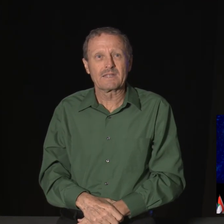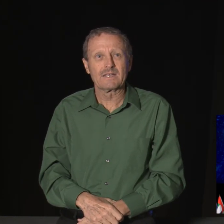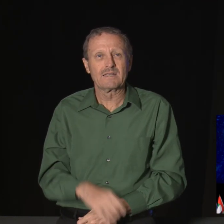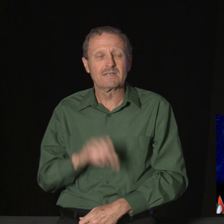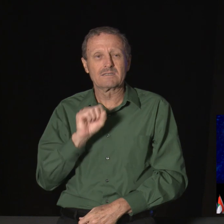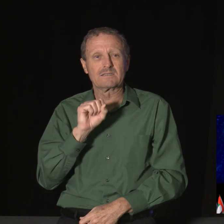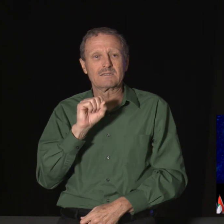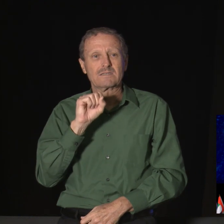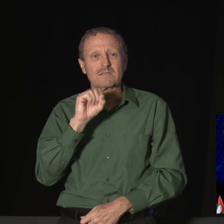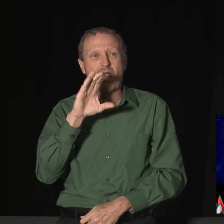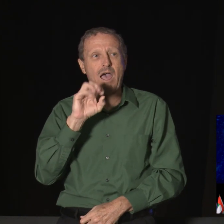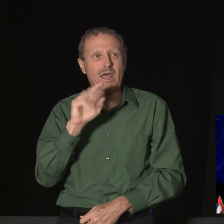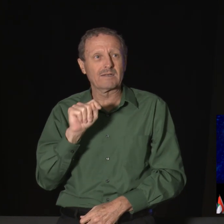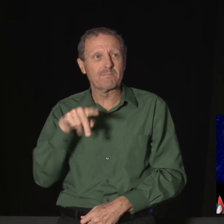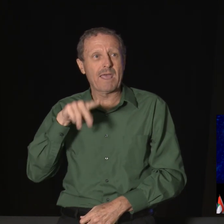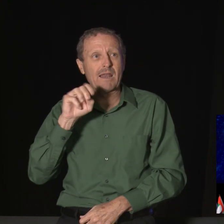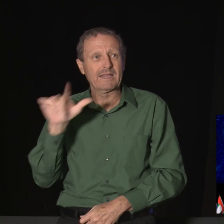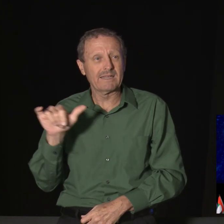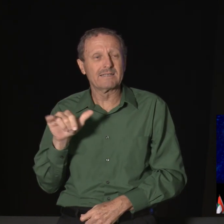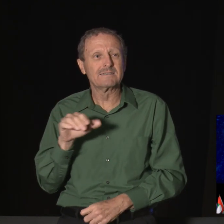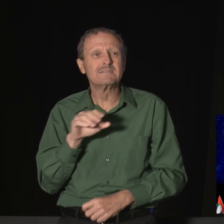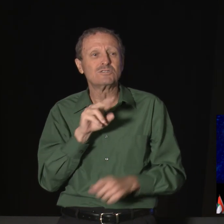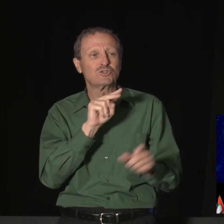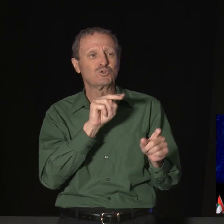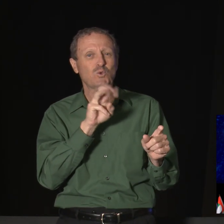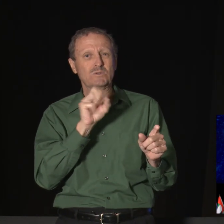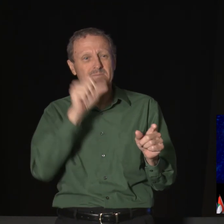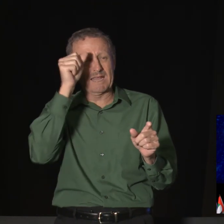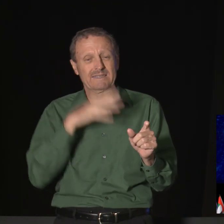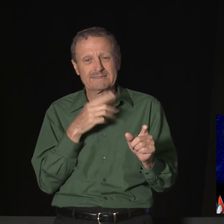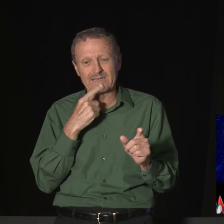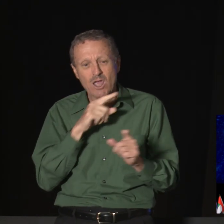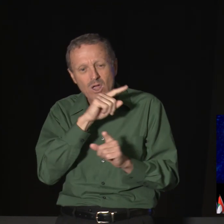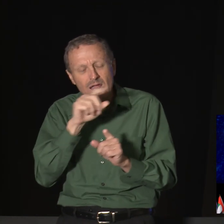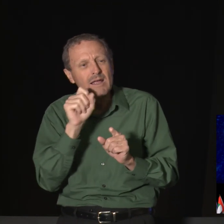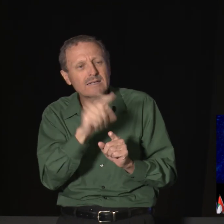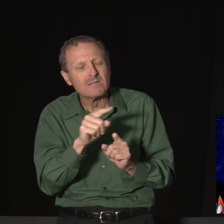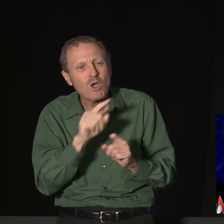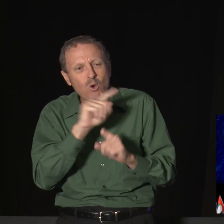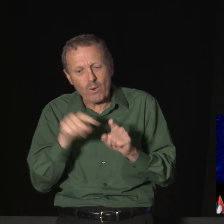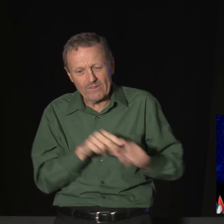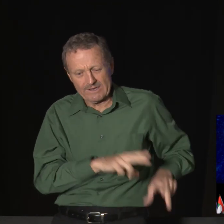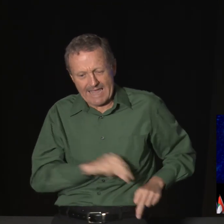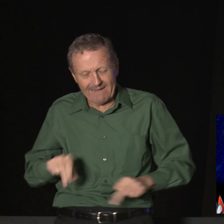Scott Pelley, the news anchor, asked her, when all those SEALs lay down on top of you,